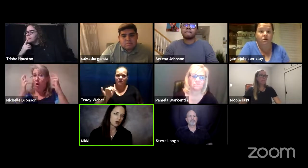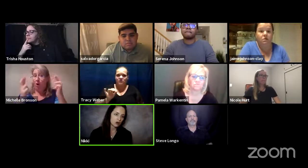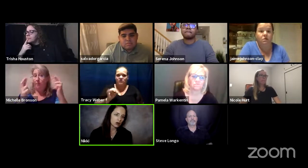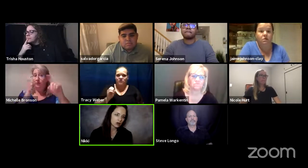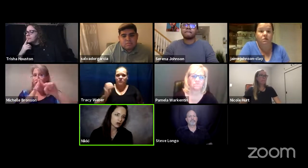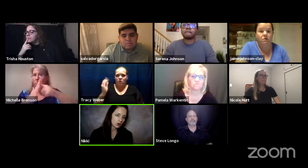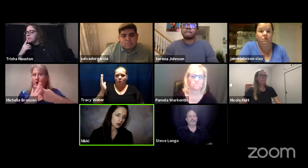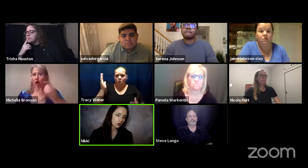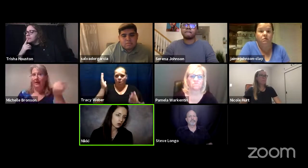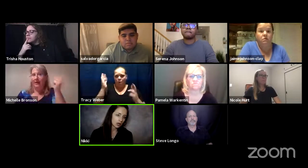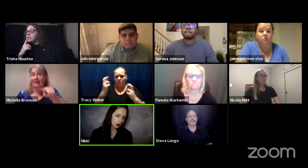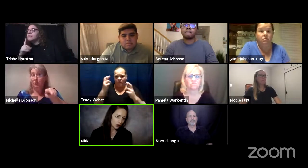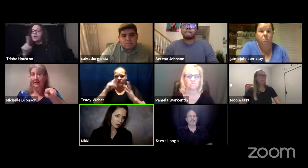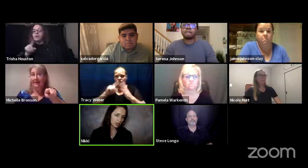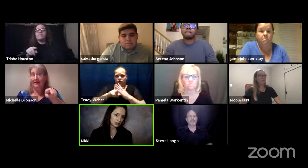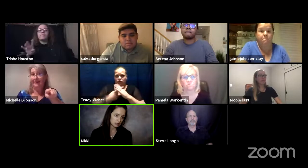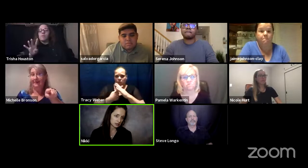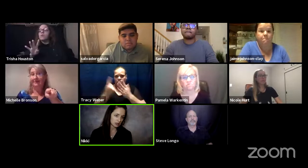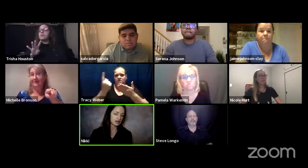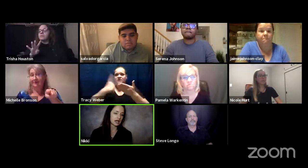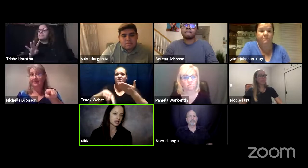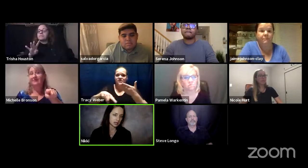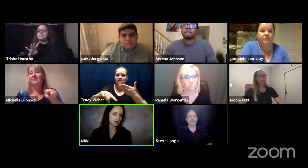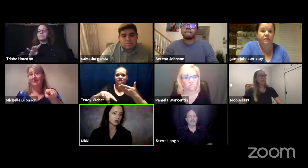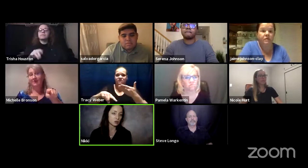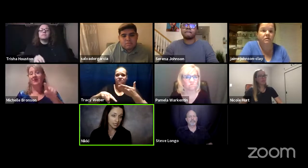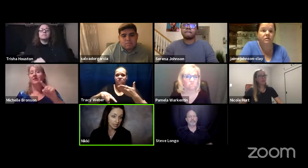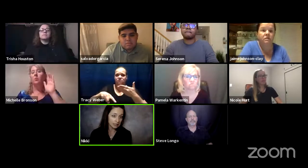So we are hoping to start that next week